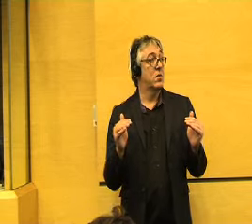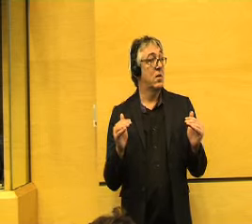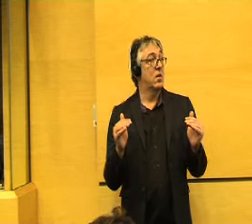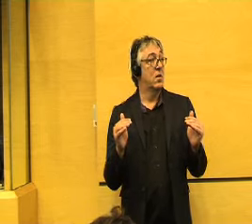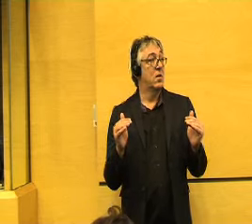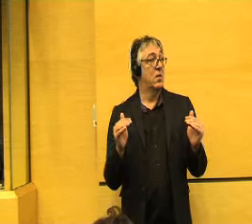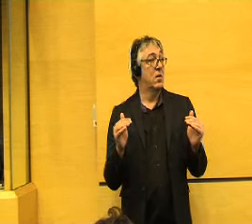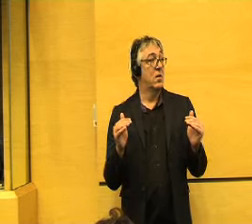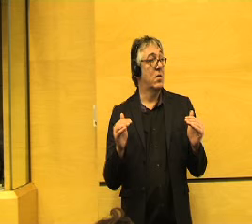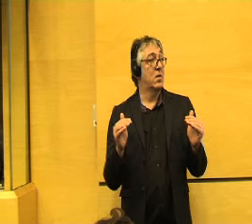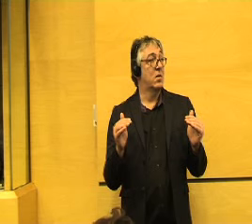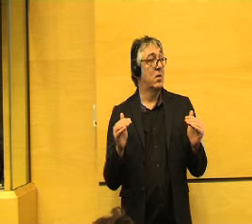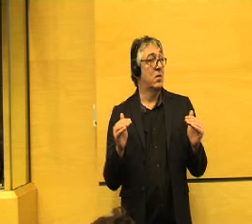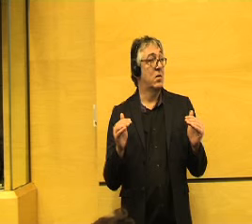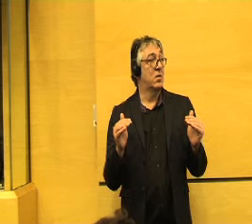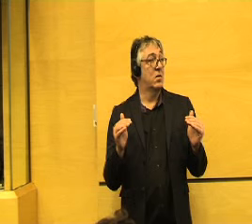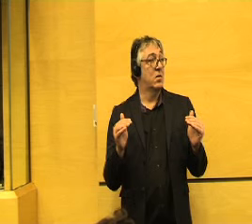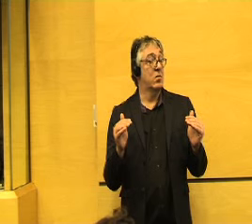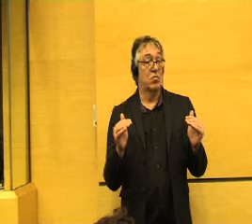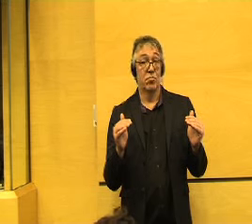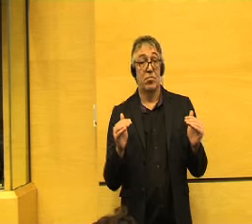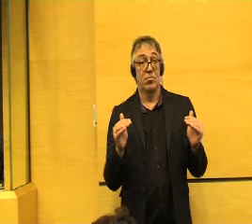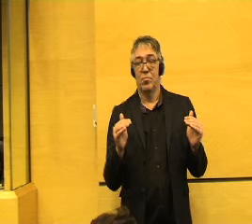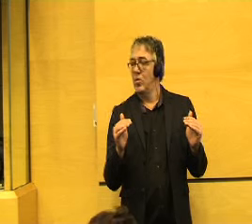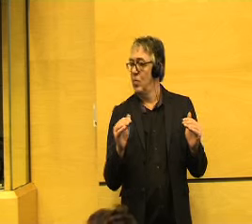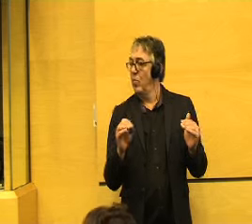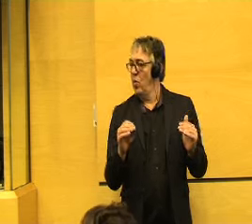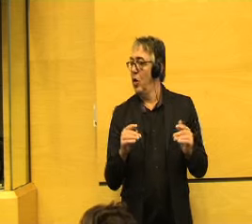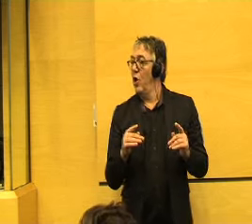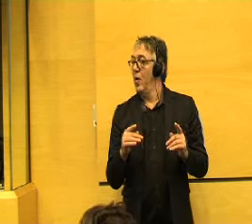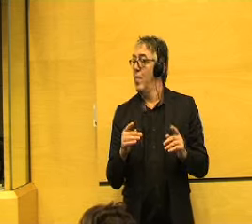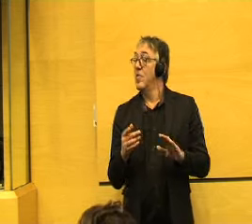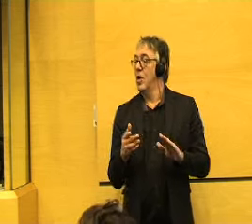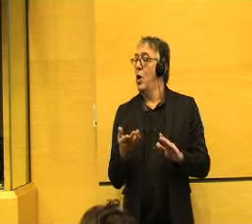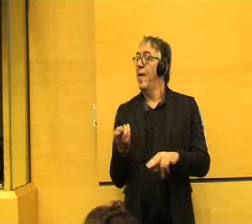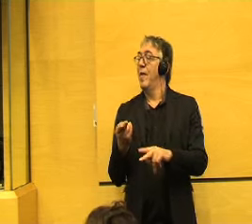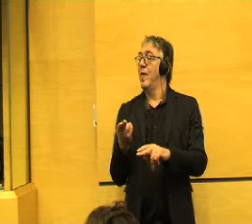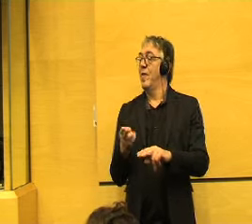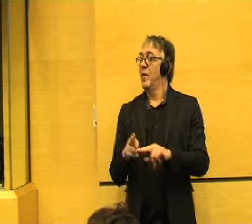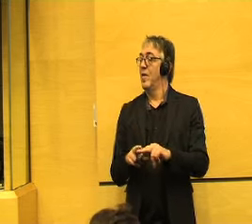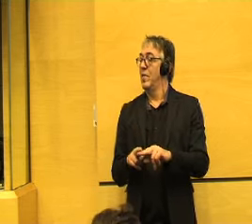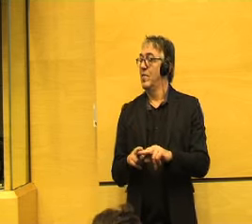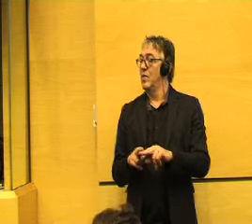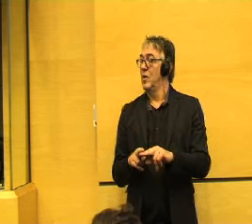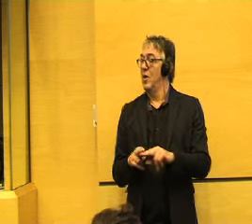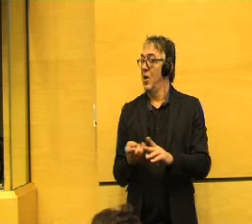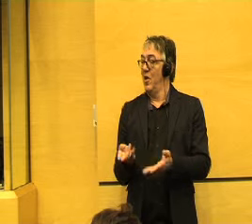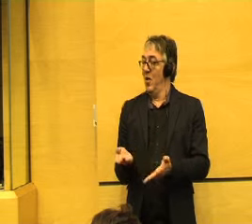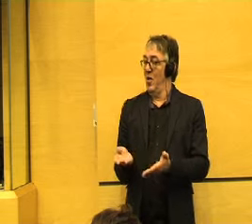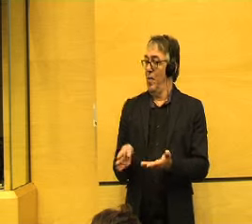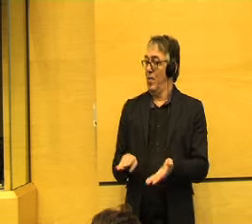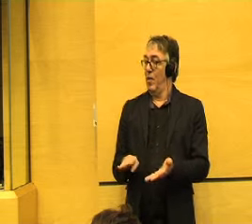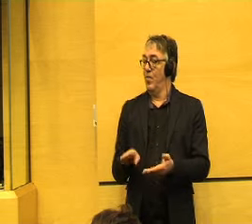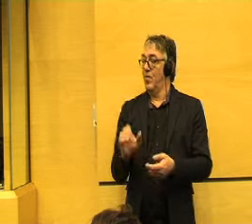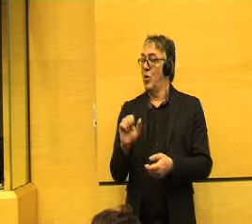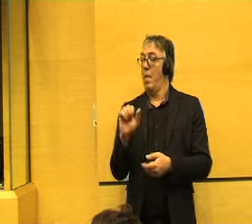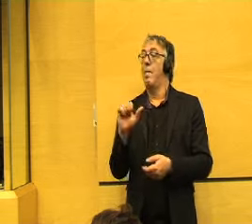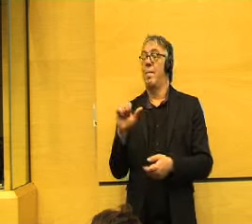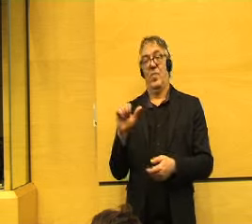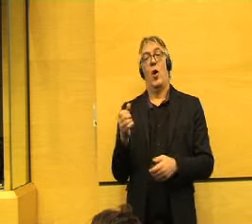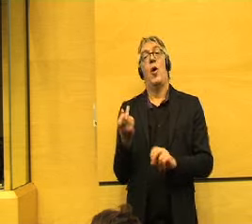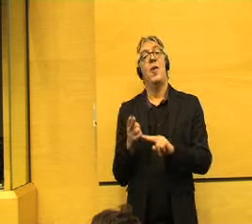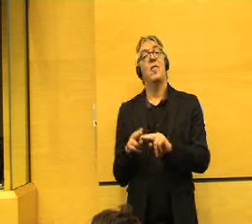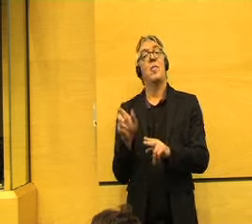parties. Number 3, in case of low-income families, we should enhance